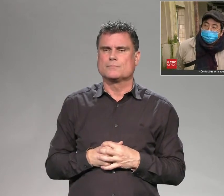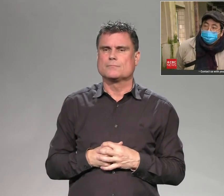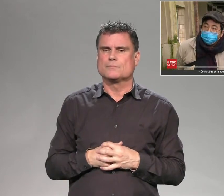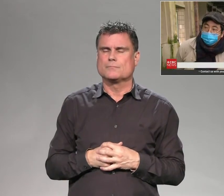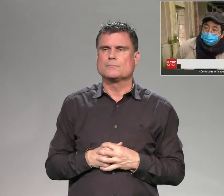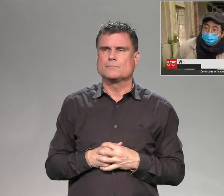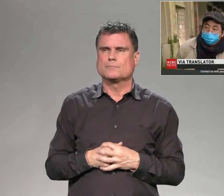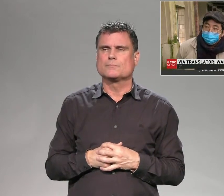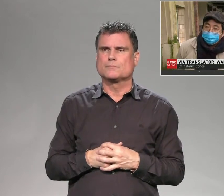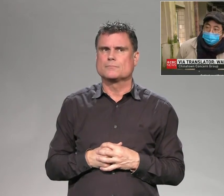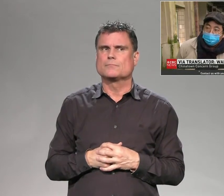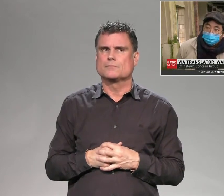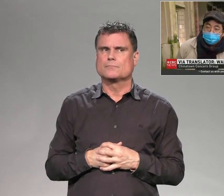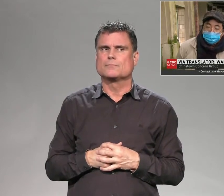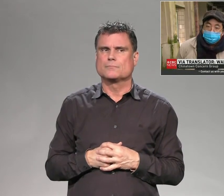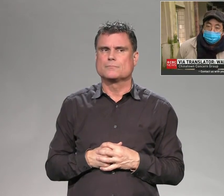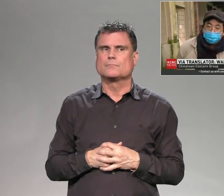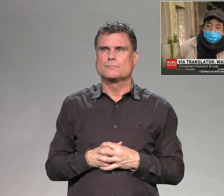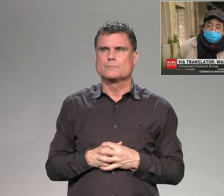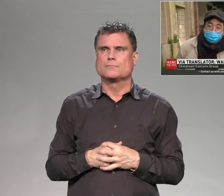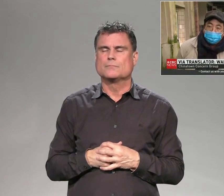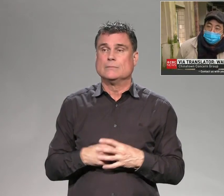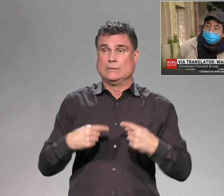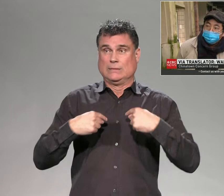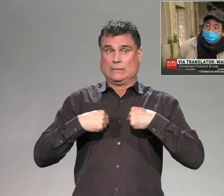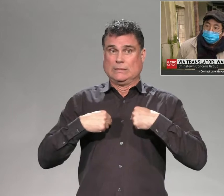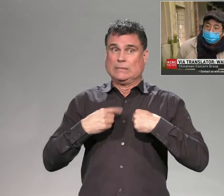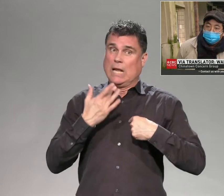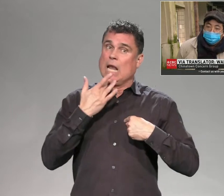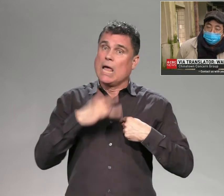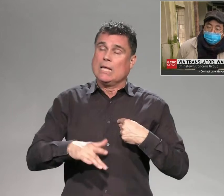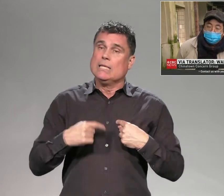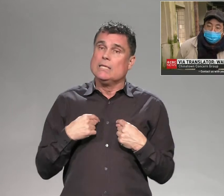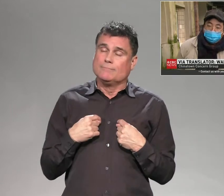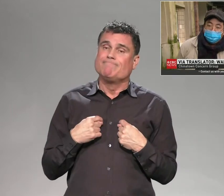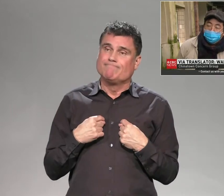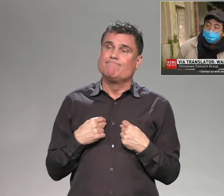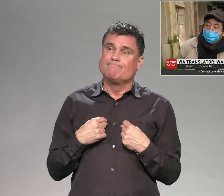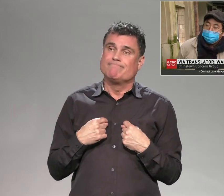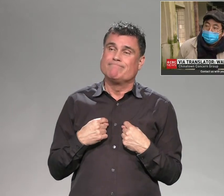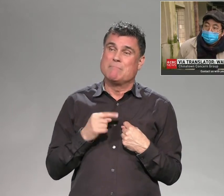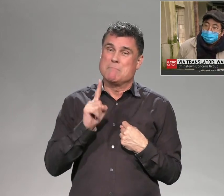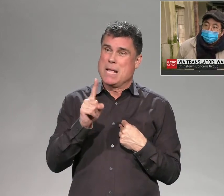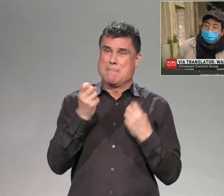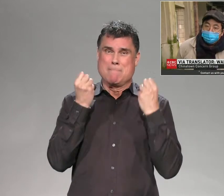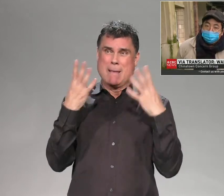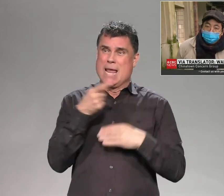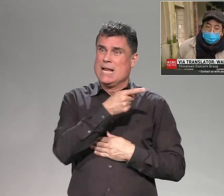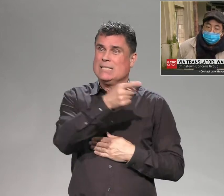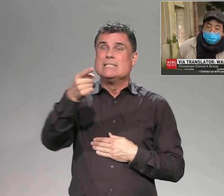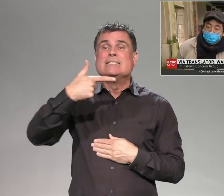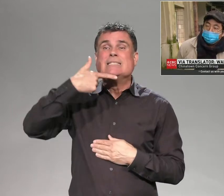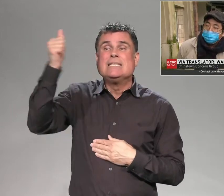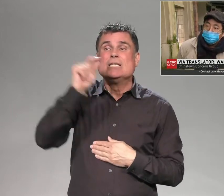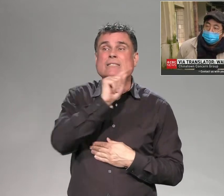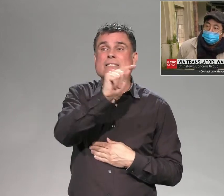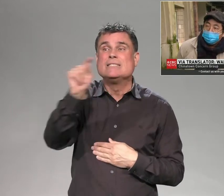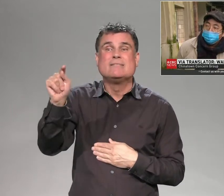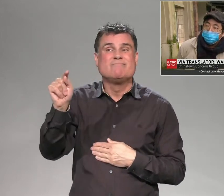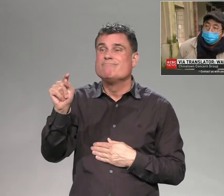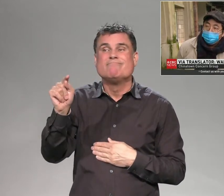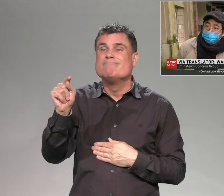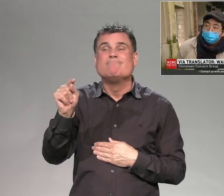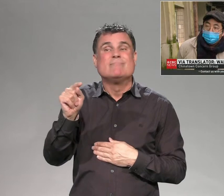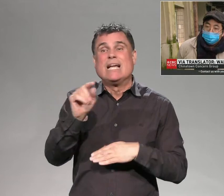I'm one of the fortunate one, but like a lot of the seniors who doesn't speak English or like with a little bit older than me, they won't able to access of